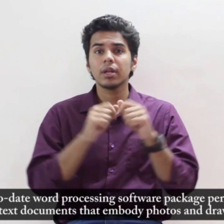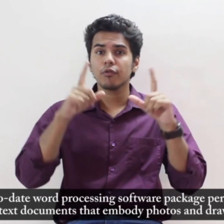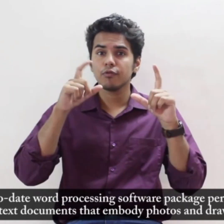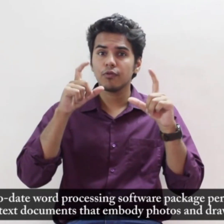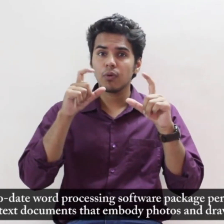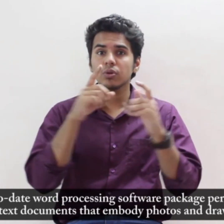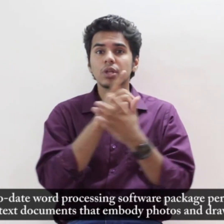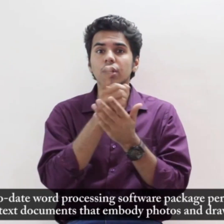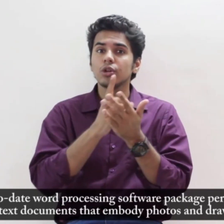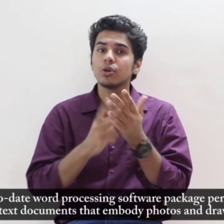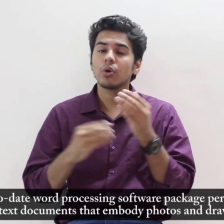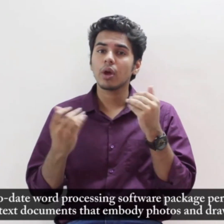drawings.